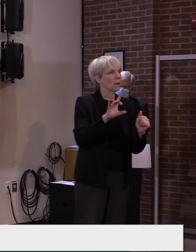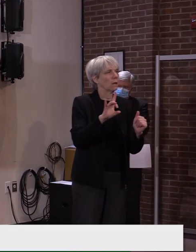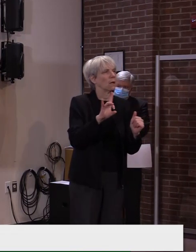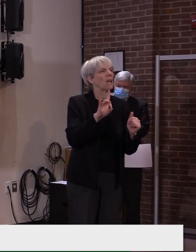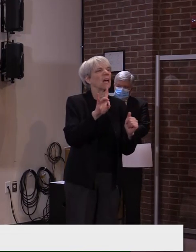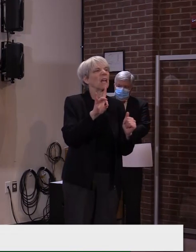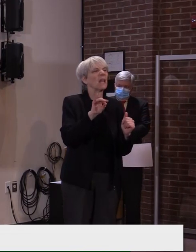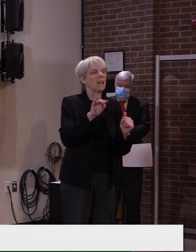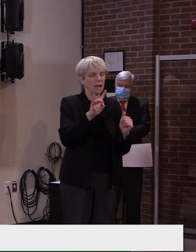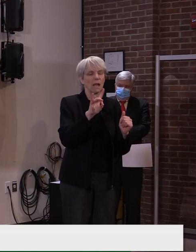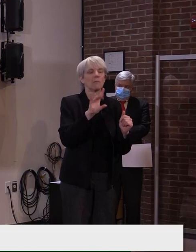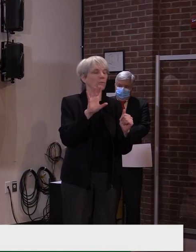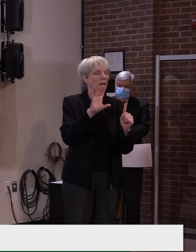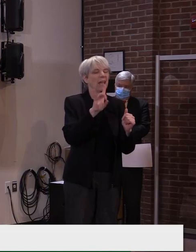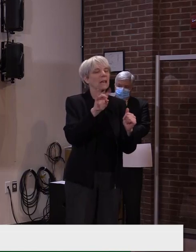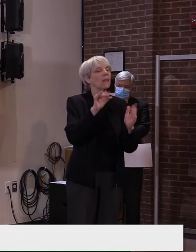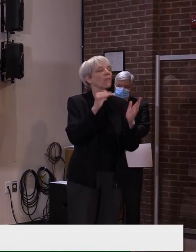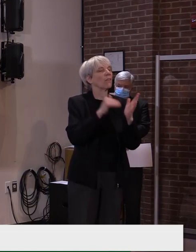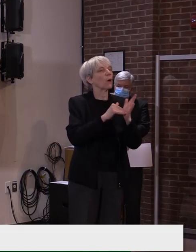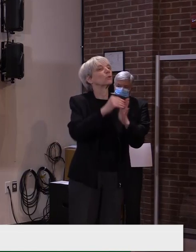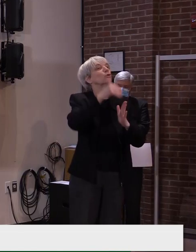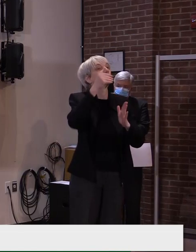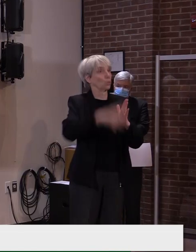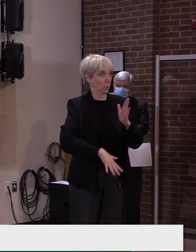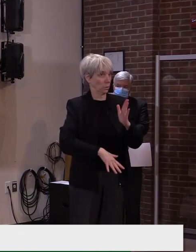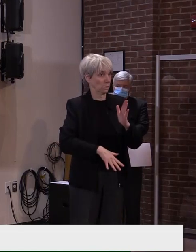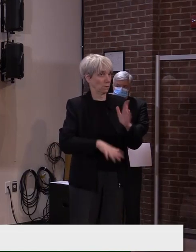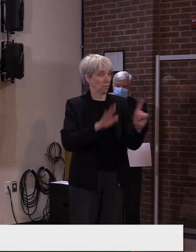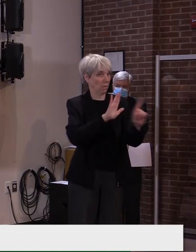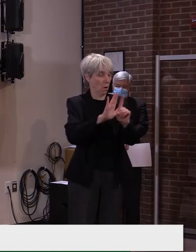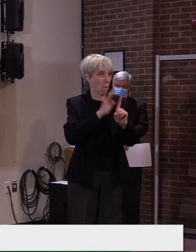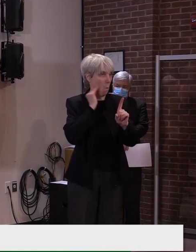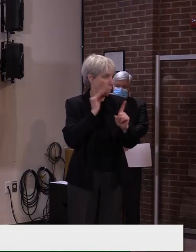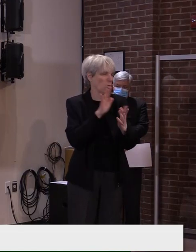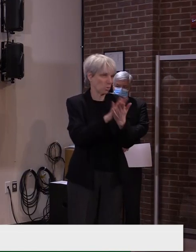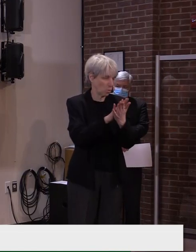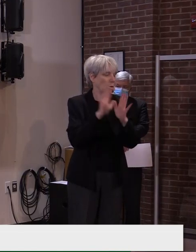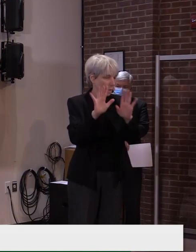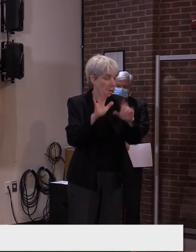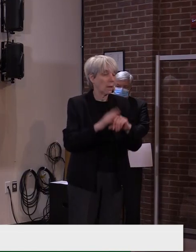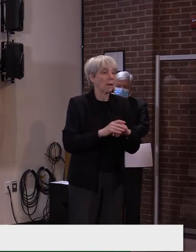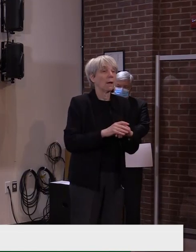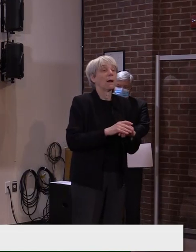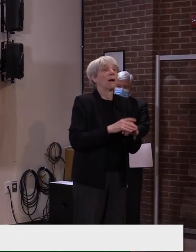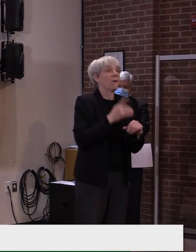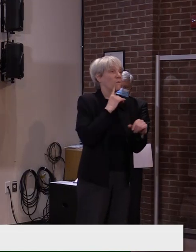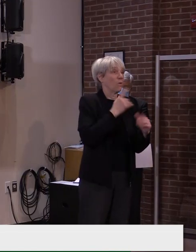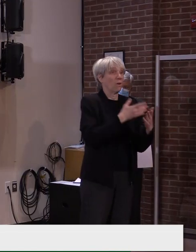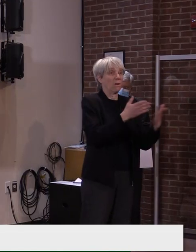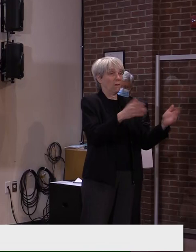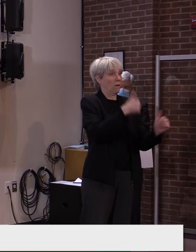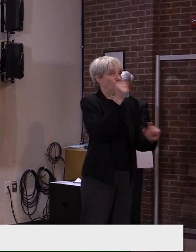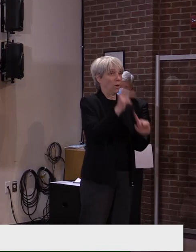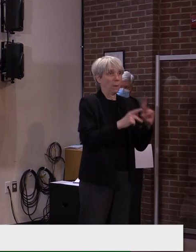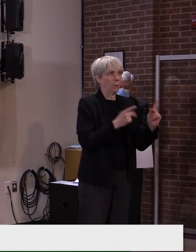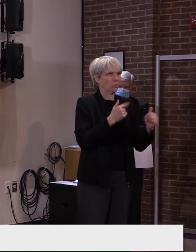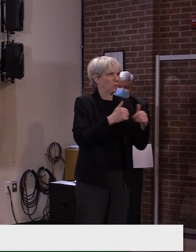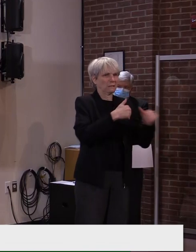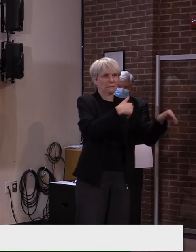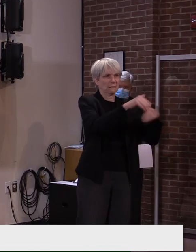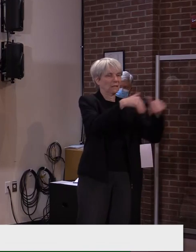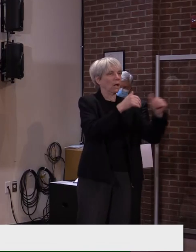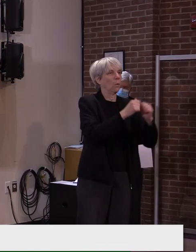But again, we're distributing them the best we can with the supply we have without impacting all other sectors. I